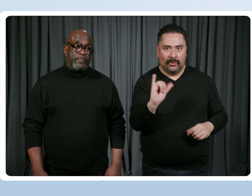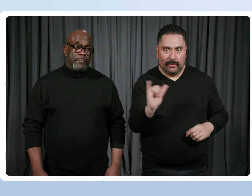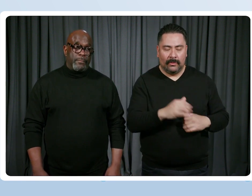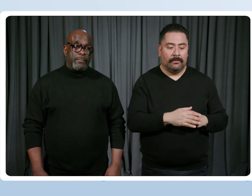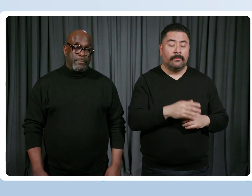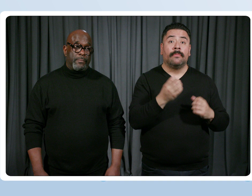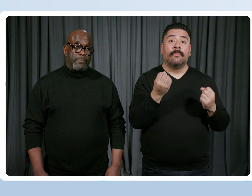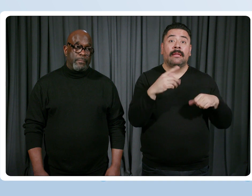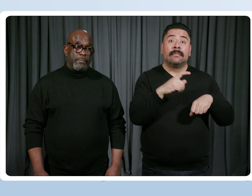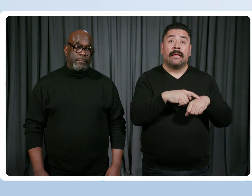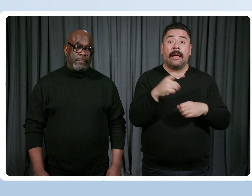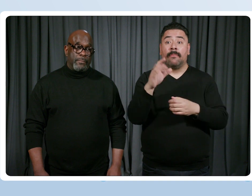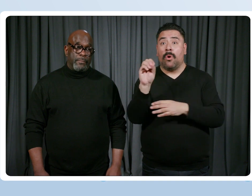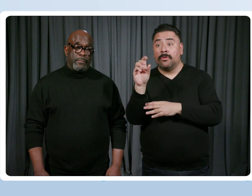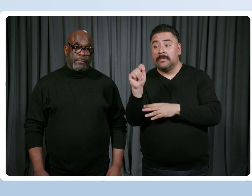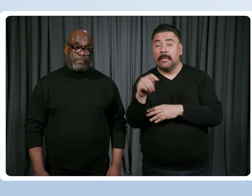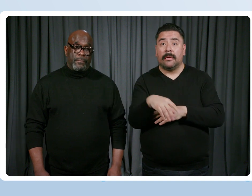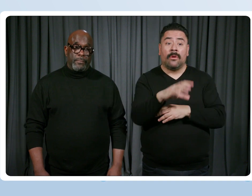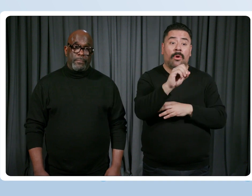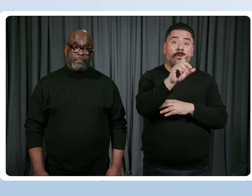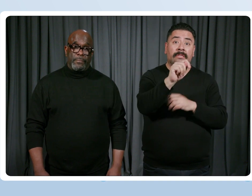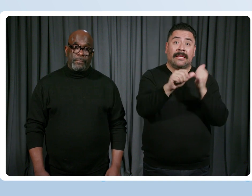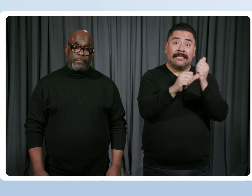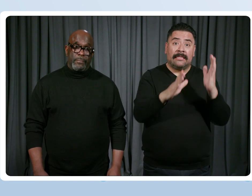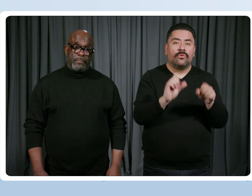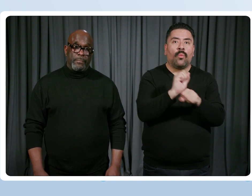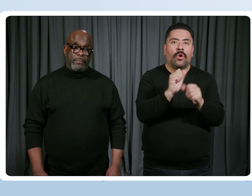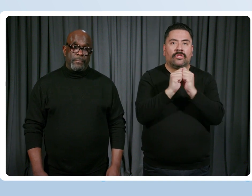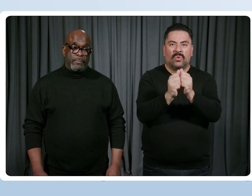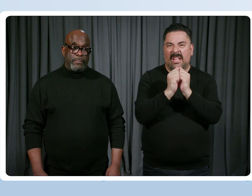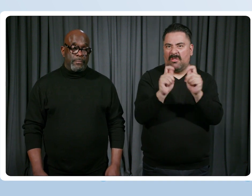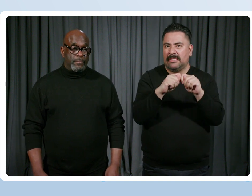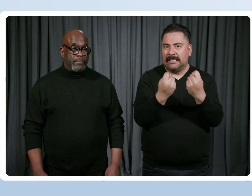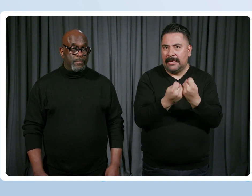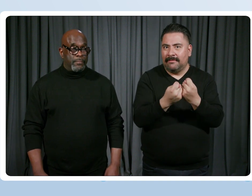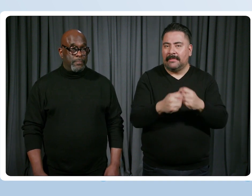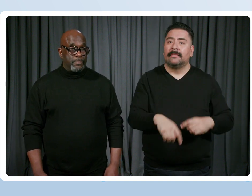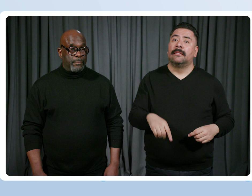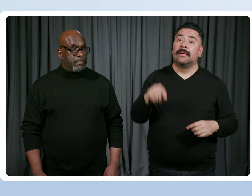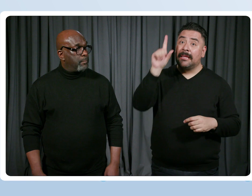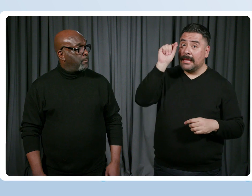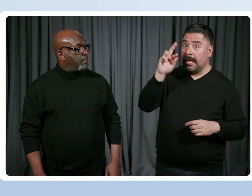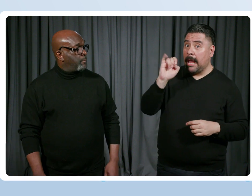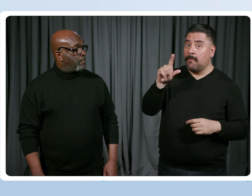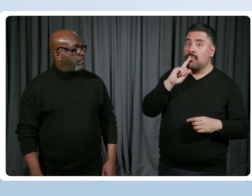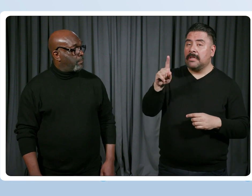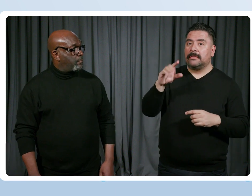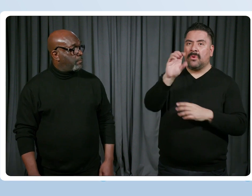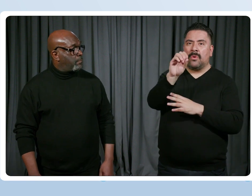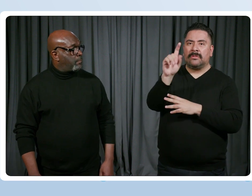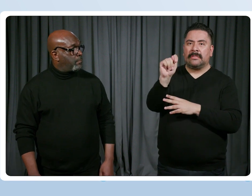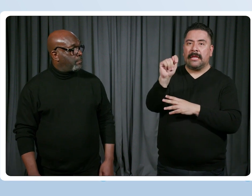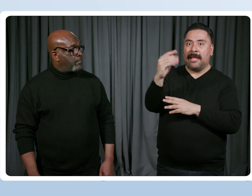And often occupational therapists and occupational therapy assistants work on teams together. April is Occupational Therapy Awareness